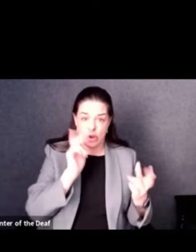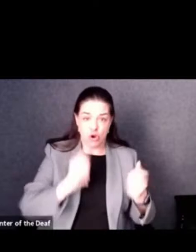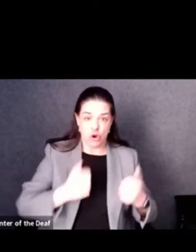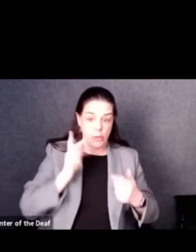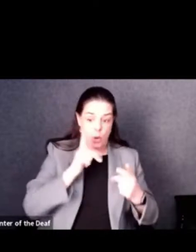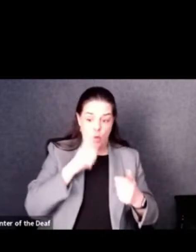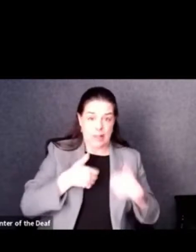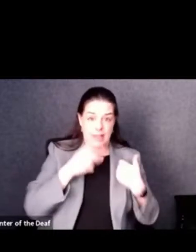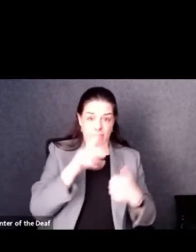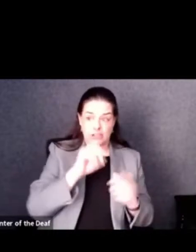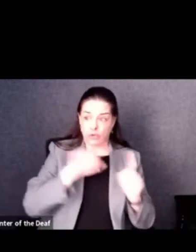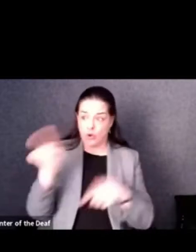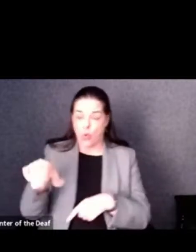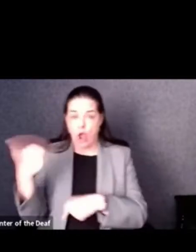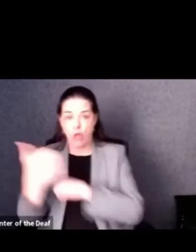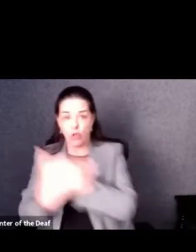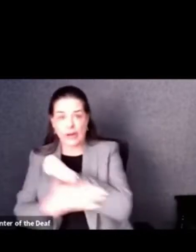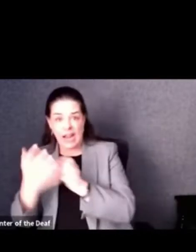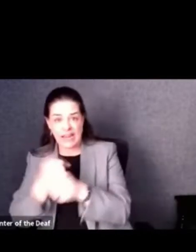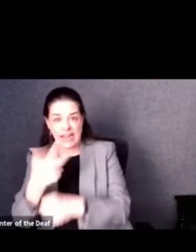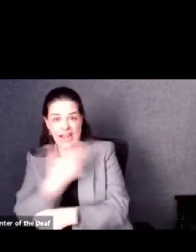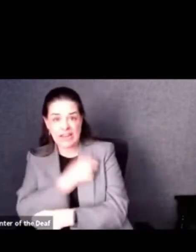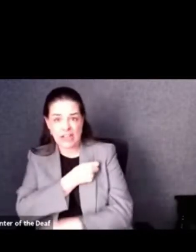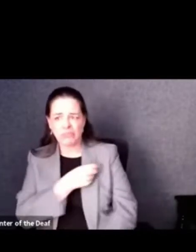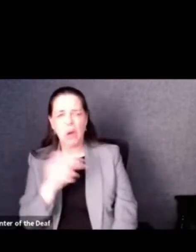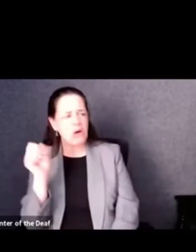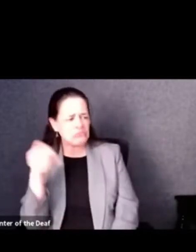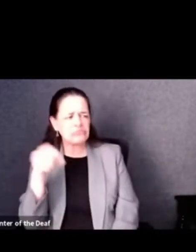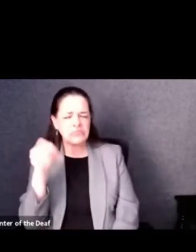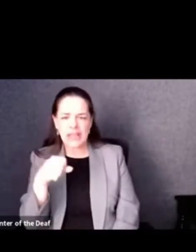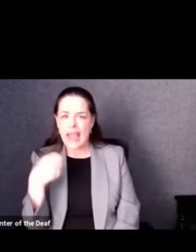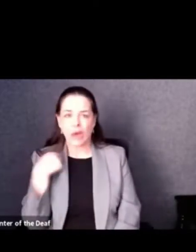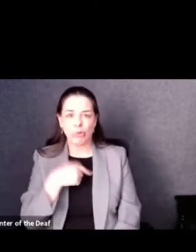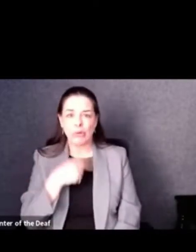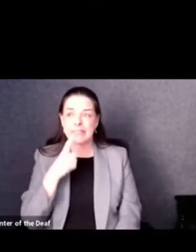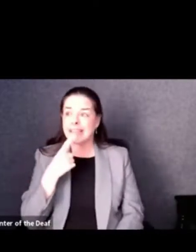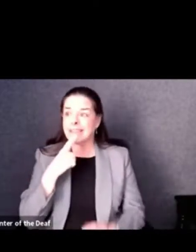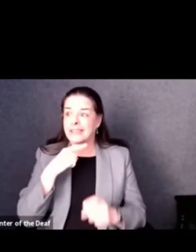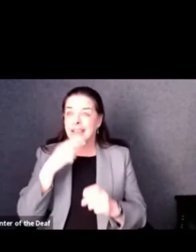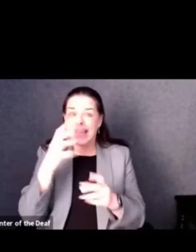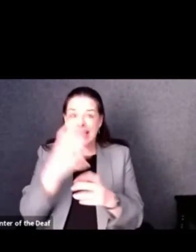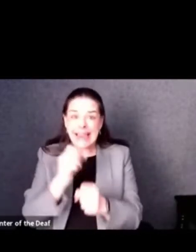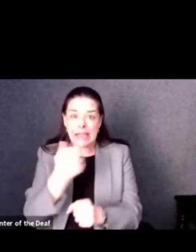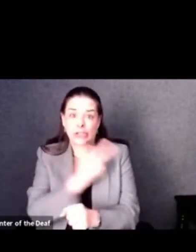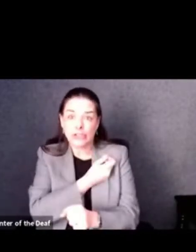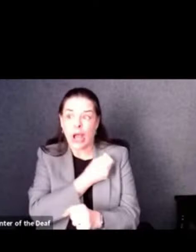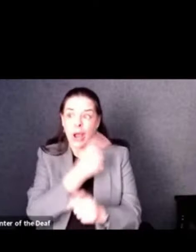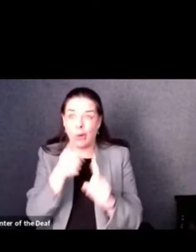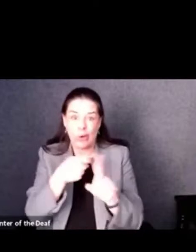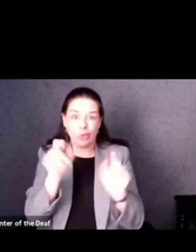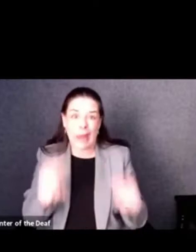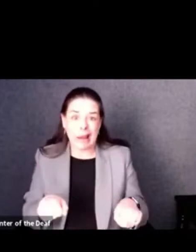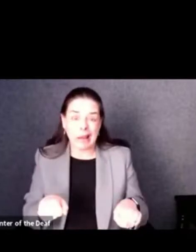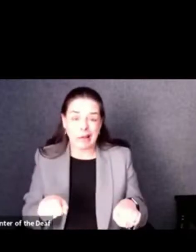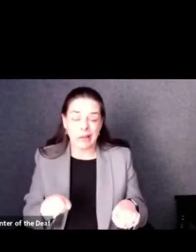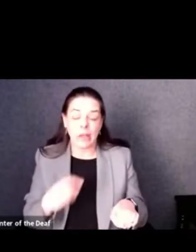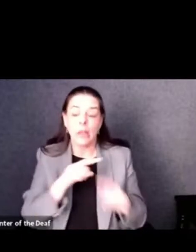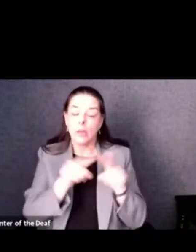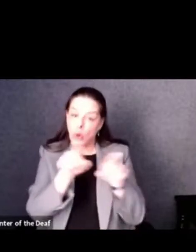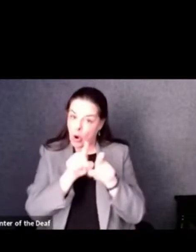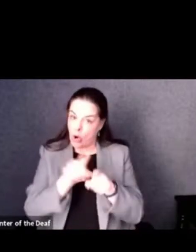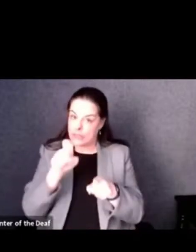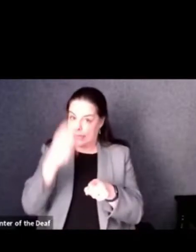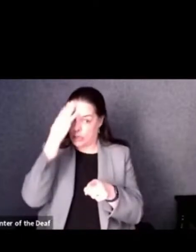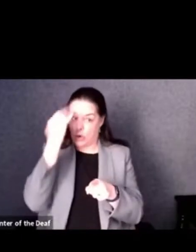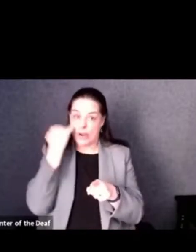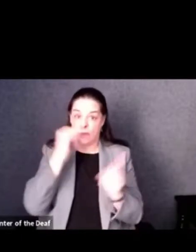vaccinated? Yeah, I mean, you need to, again, we always say get a shot where you could get a shot. But you also do need to know that